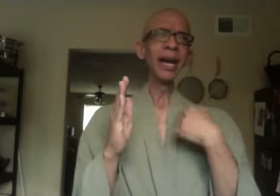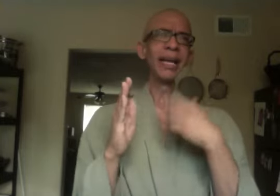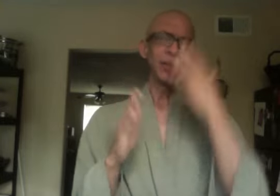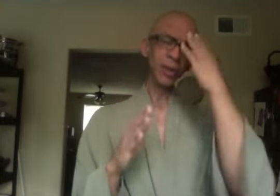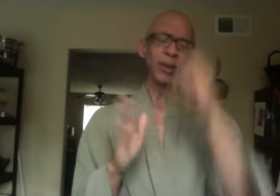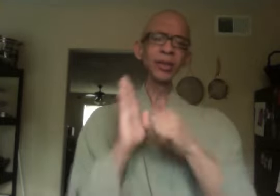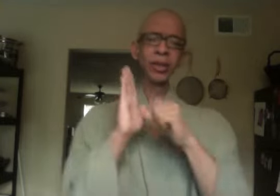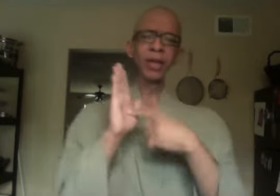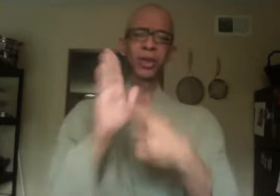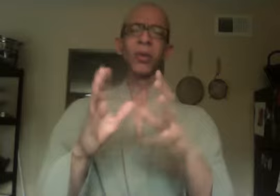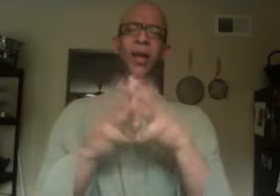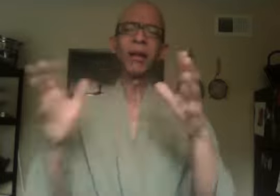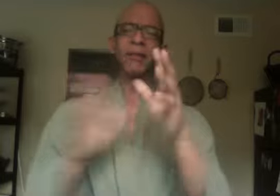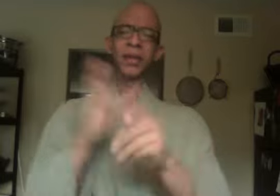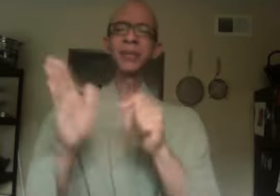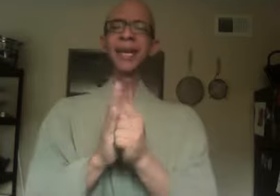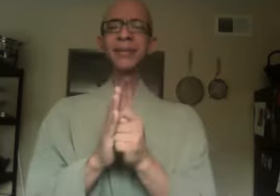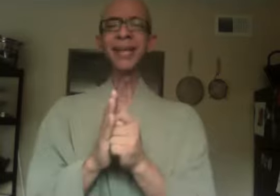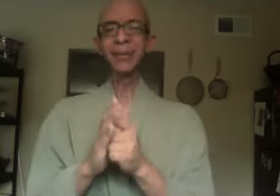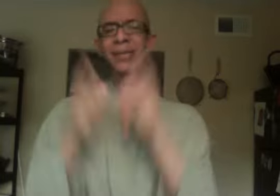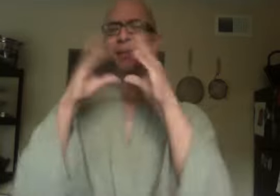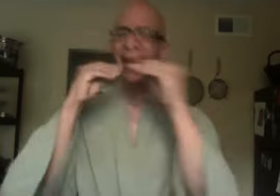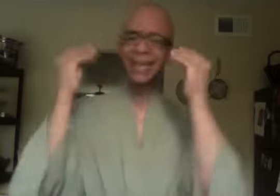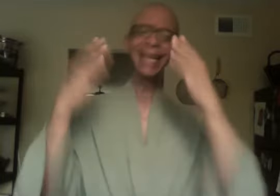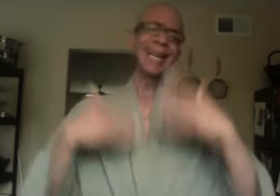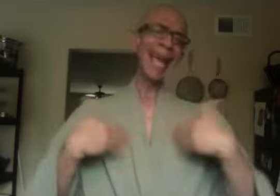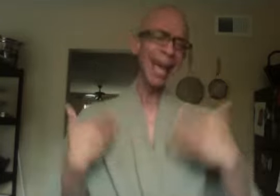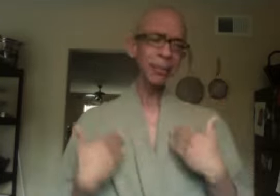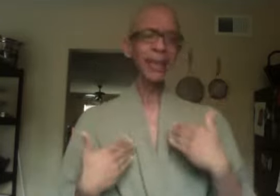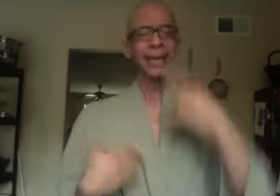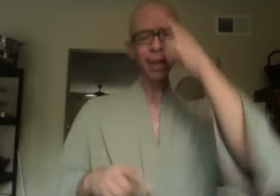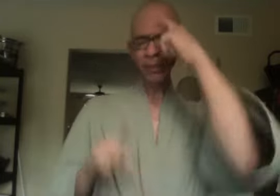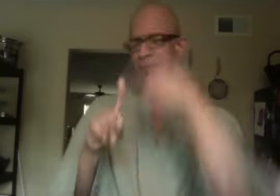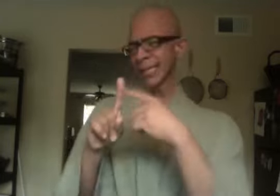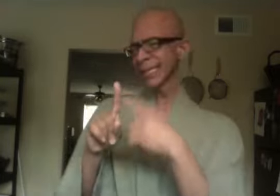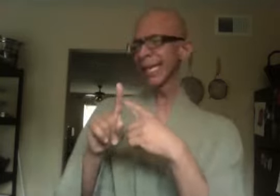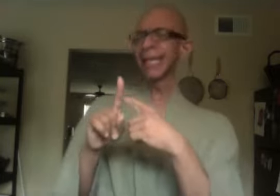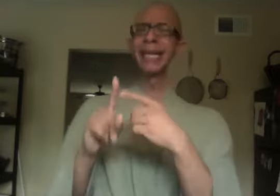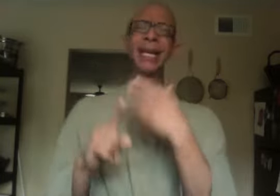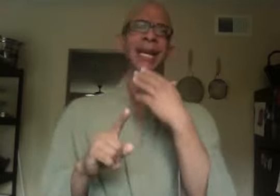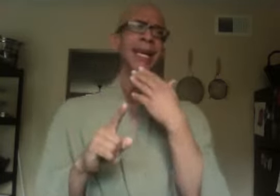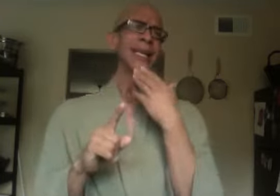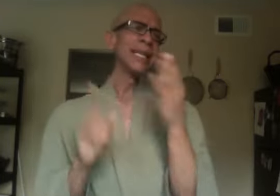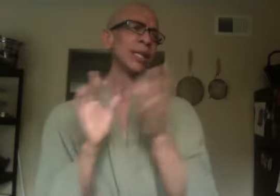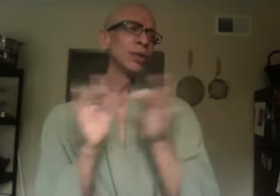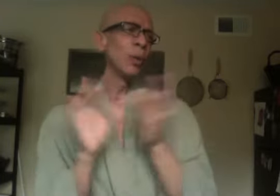I know I show a lot of videotapes that I'm smiling and happy and optimistic and nice little